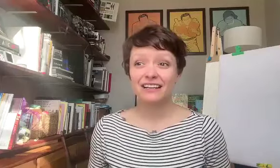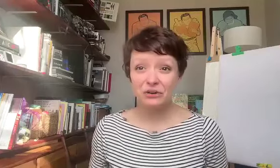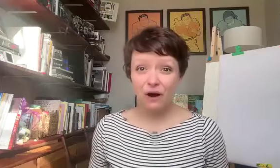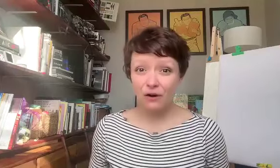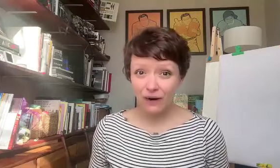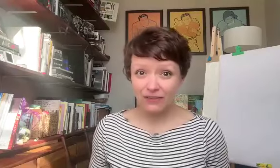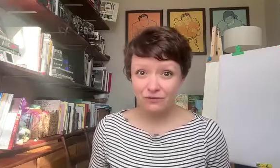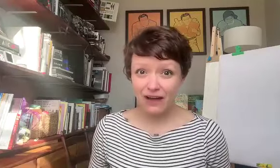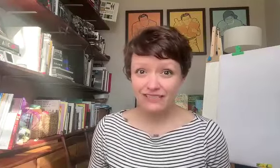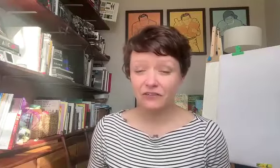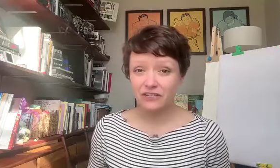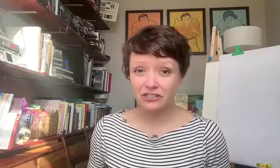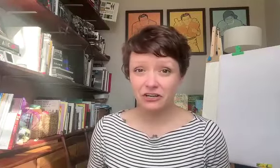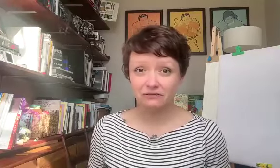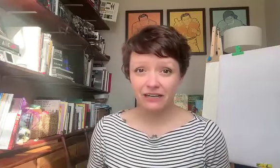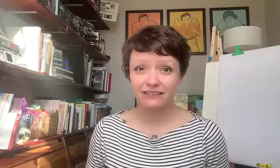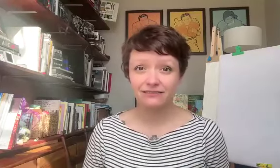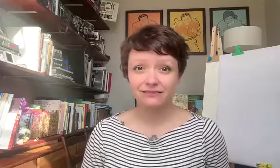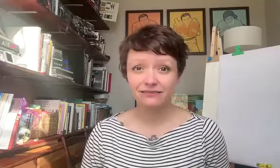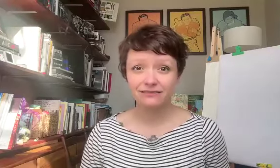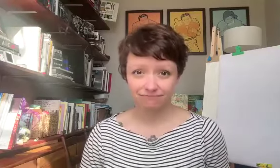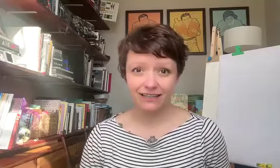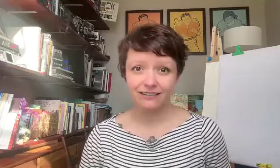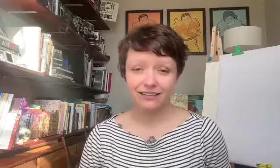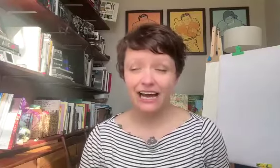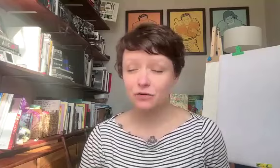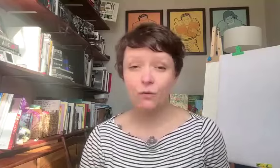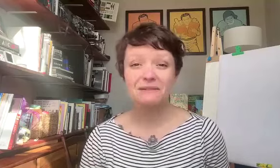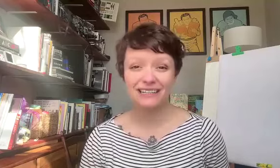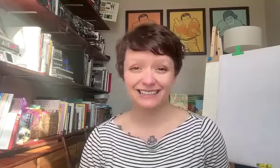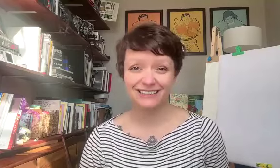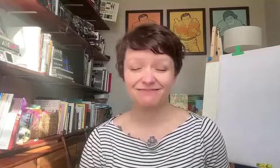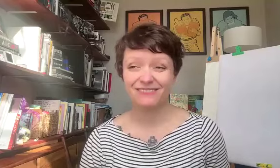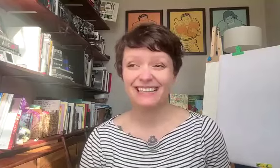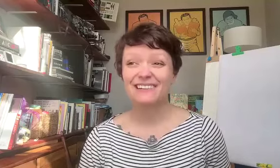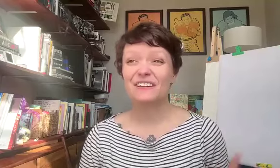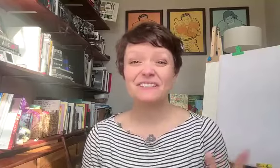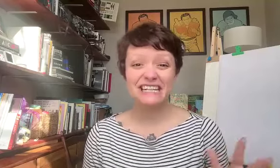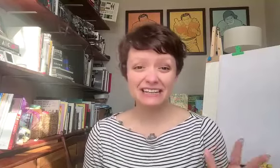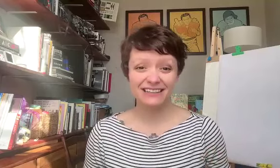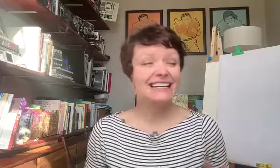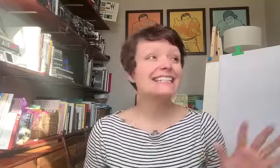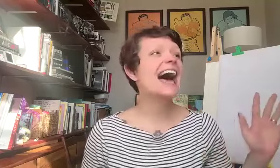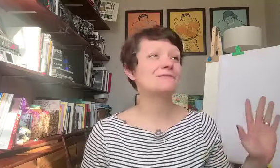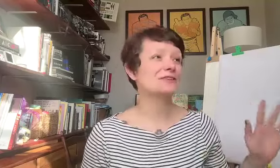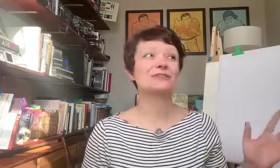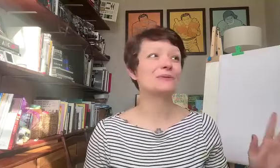you are aware that you have a television show, right? Like, you got 20 minutes, 15, 10 if they're